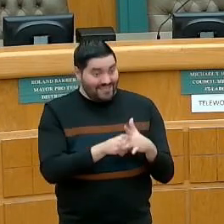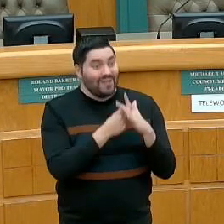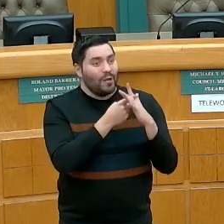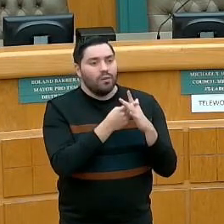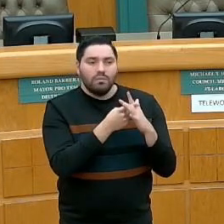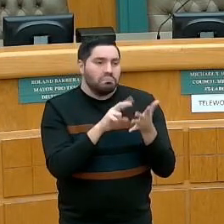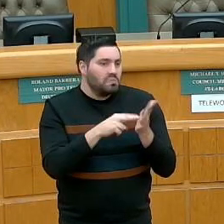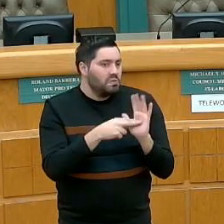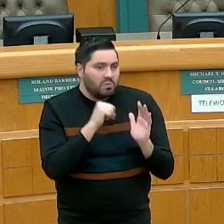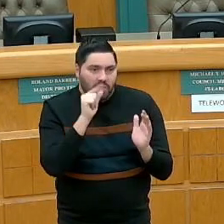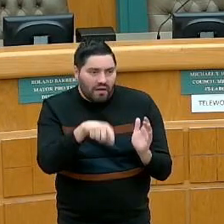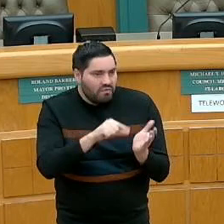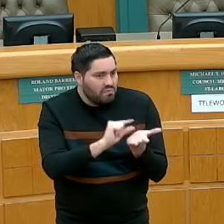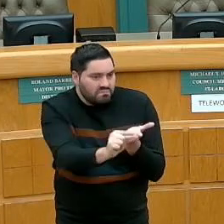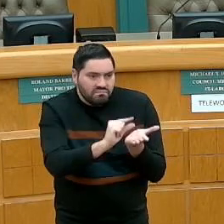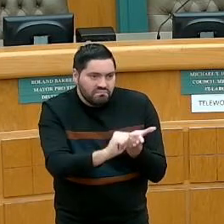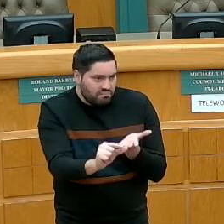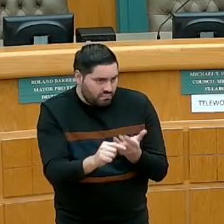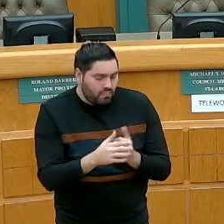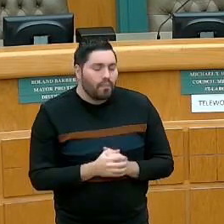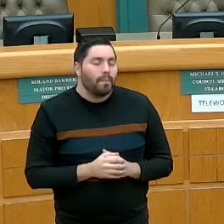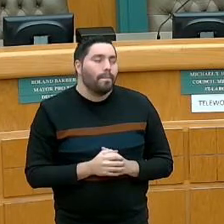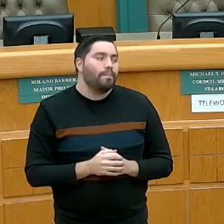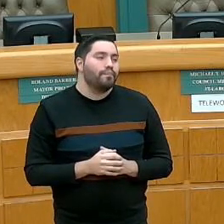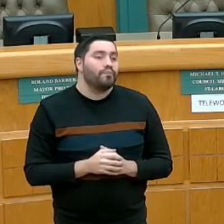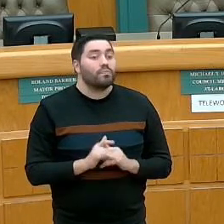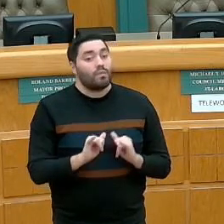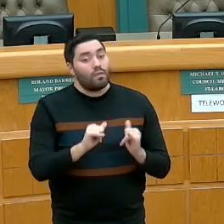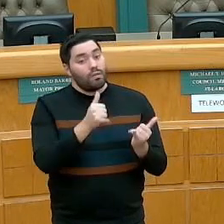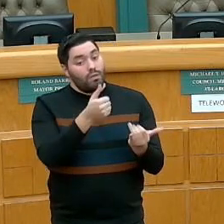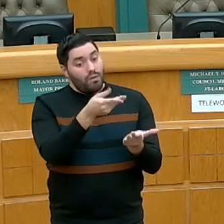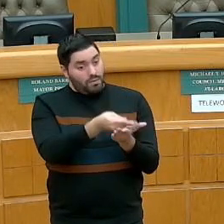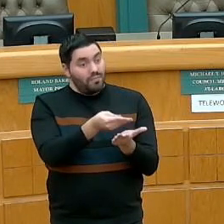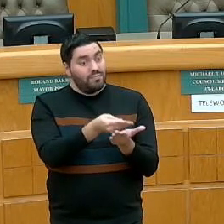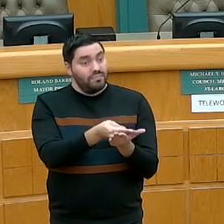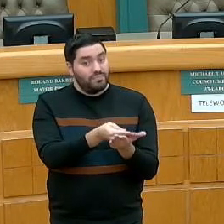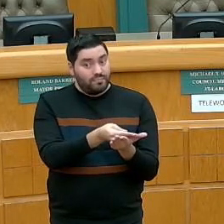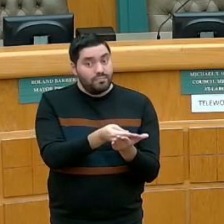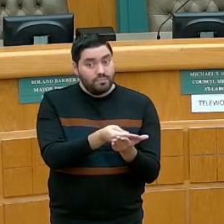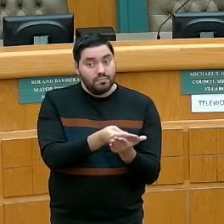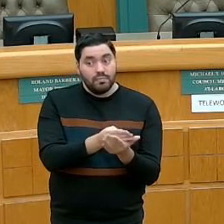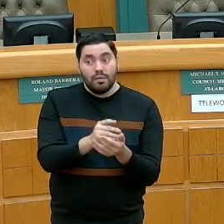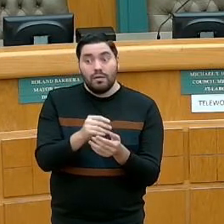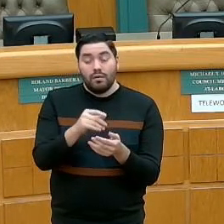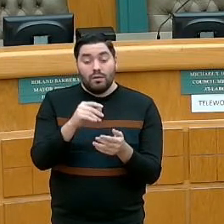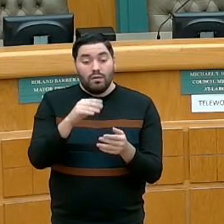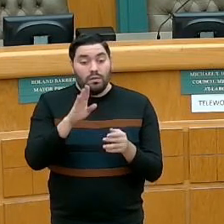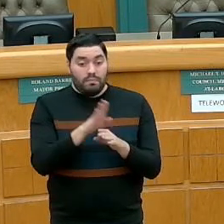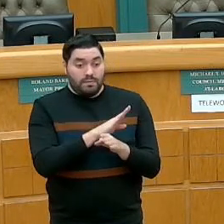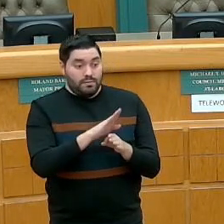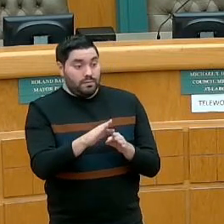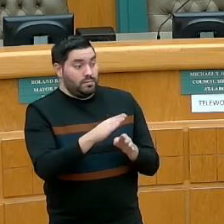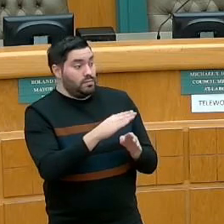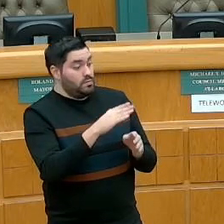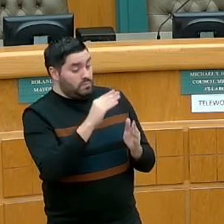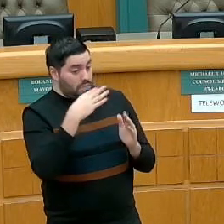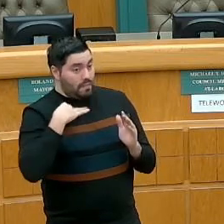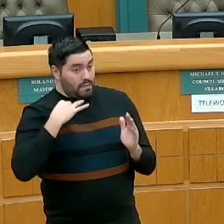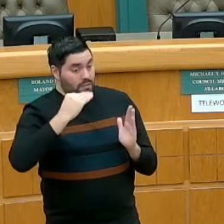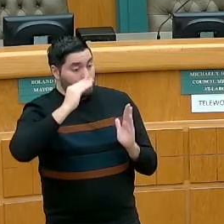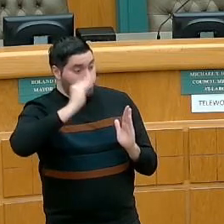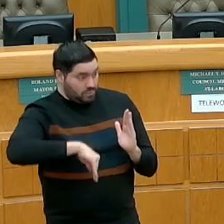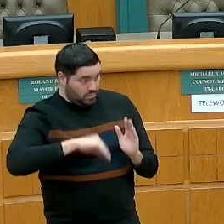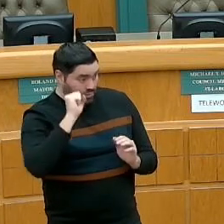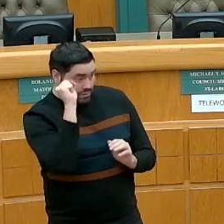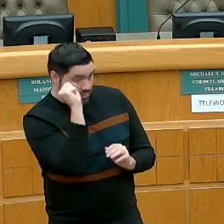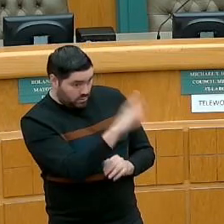Funding is expected to be given to the small businesses 8 to 10 days after the loan application is completely